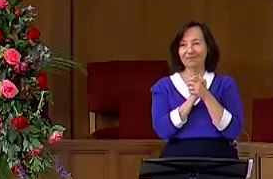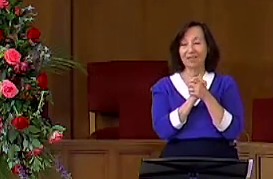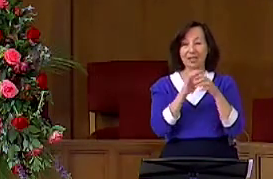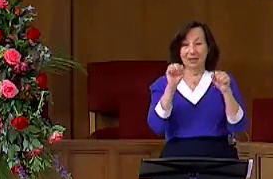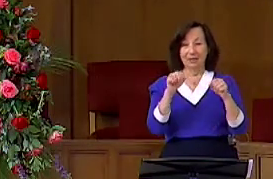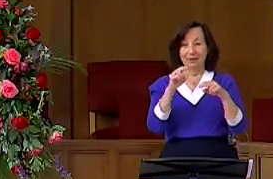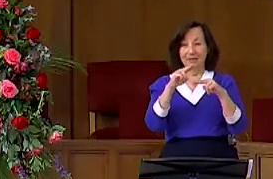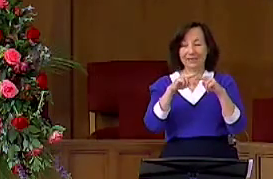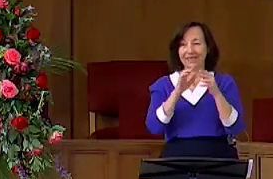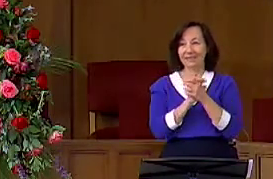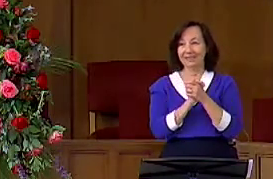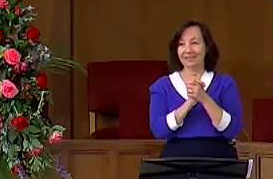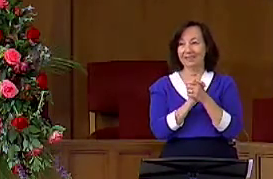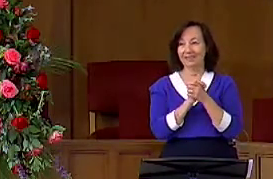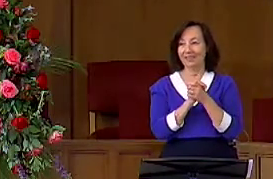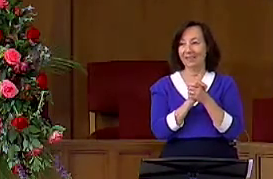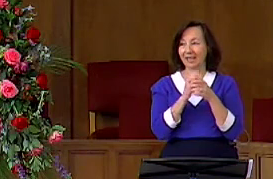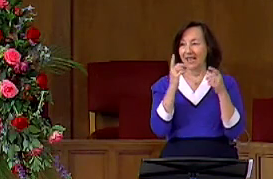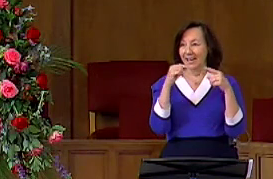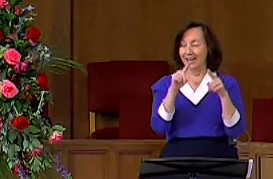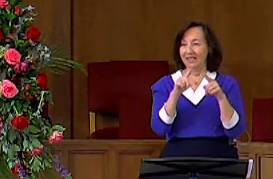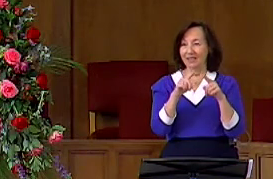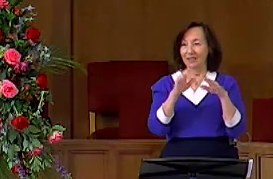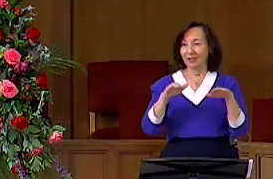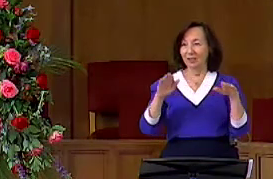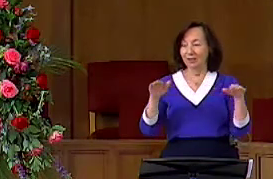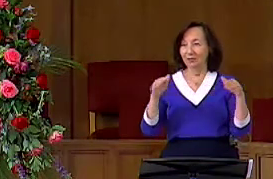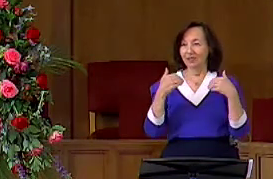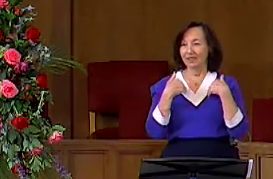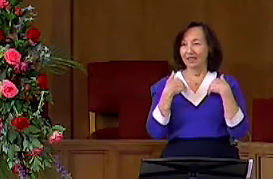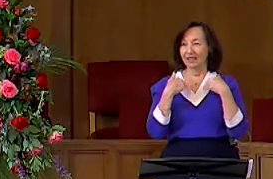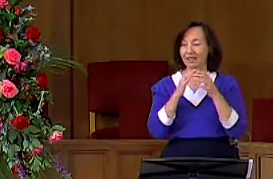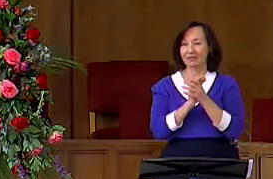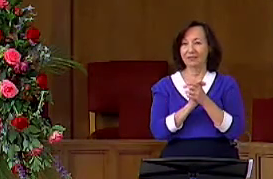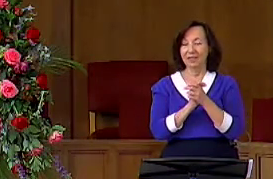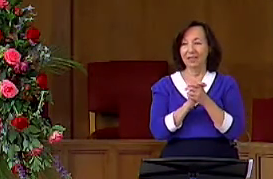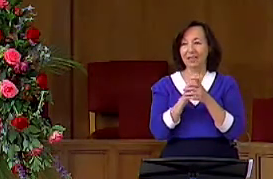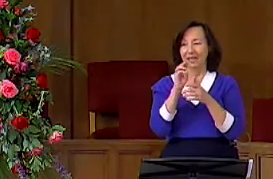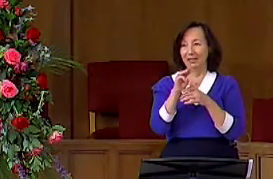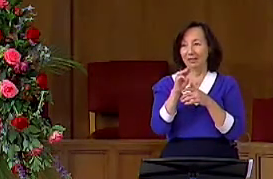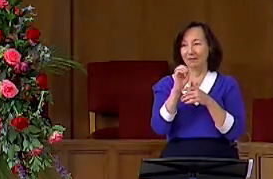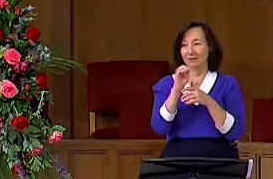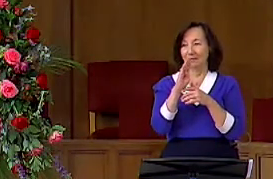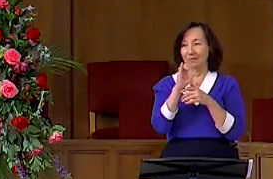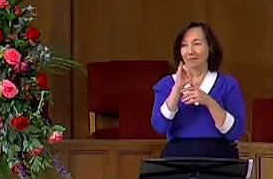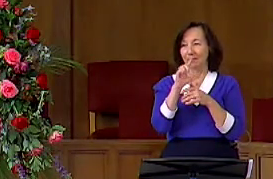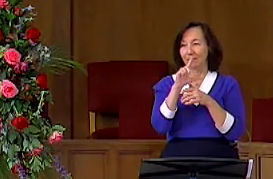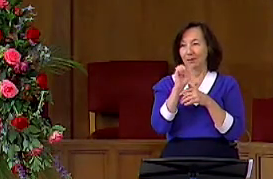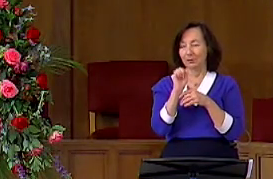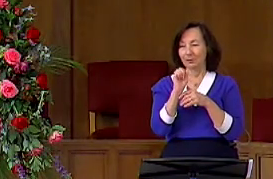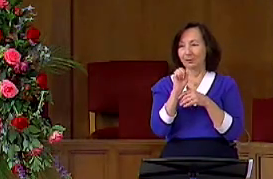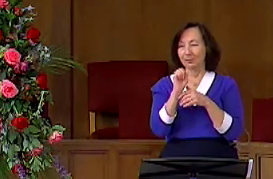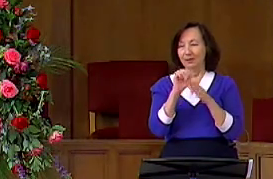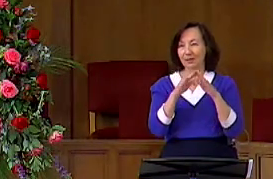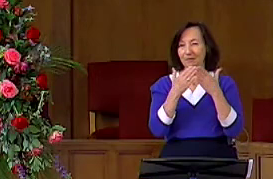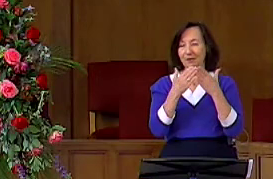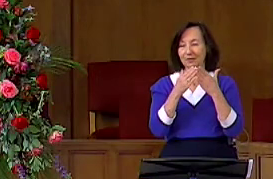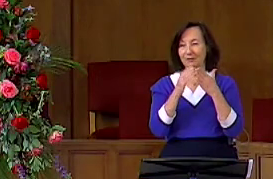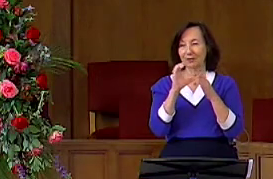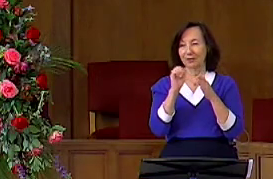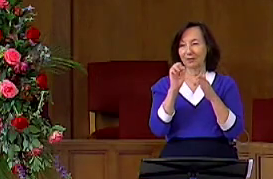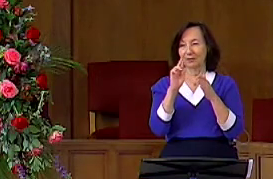seated. The kids even have, or they have a mobile a book cart that